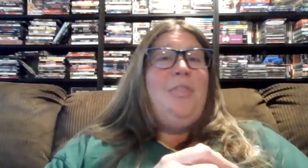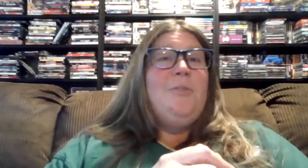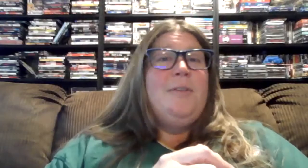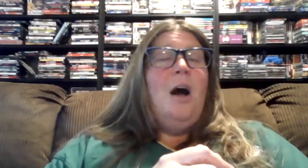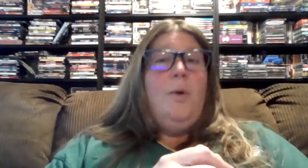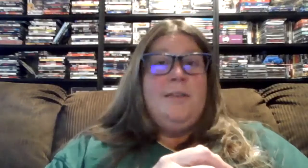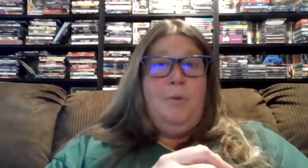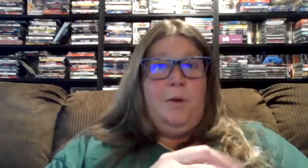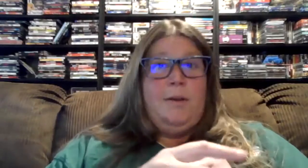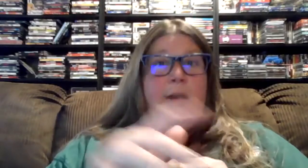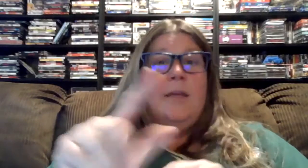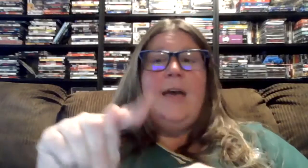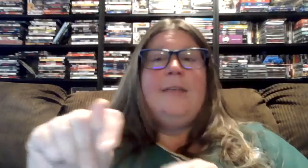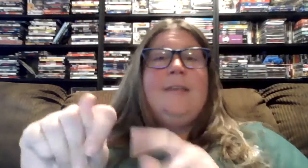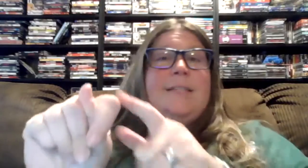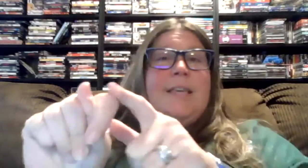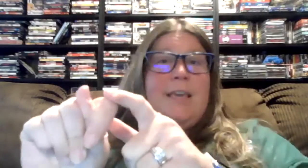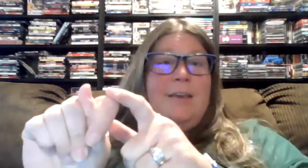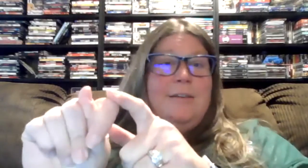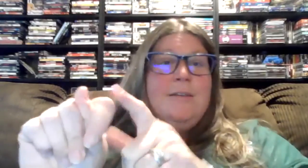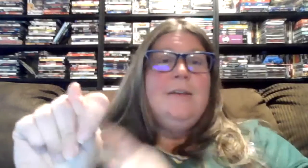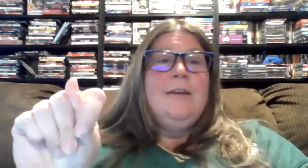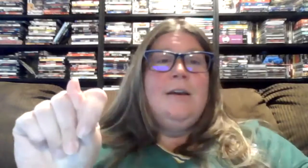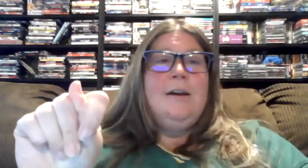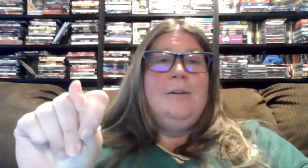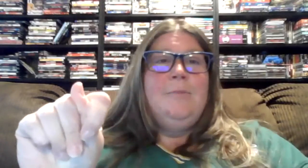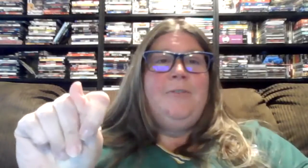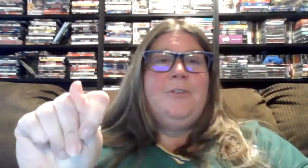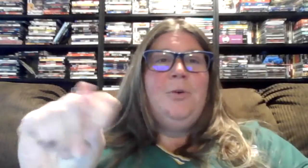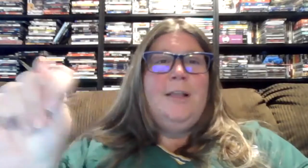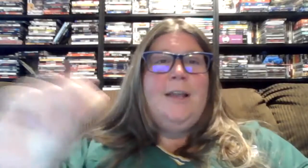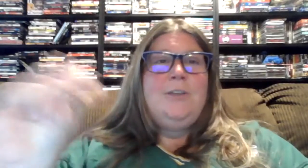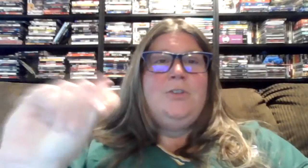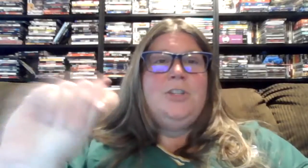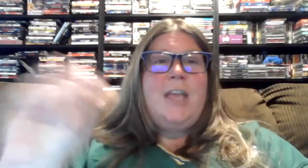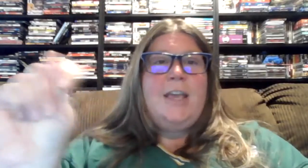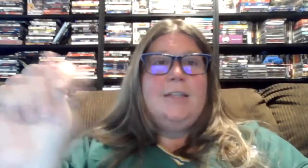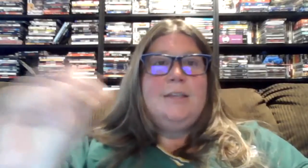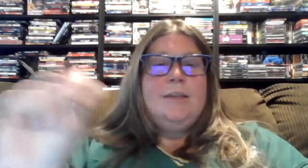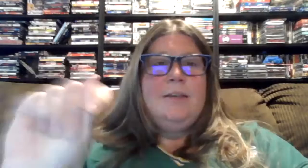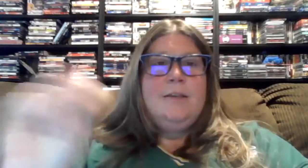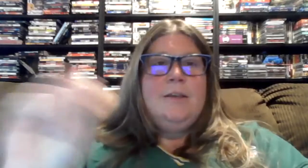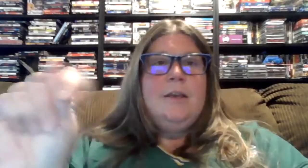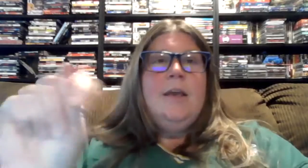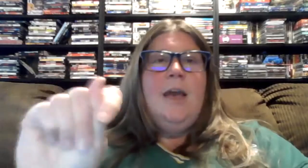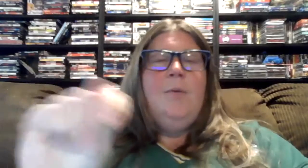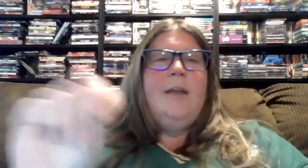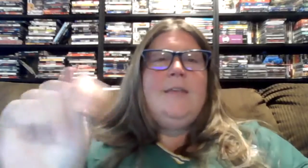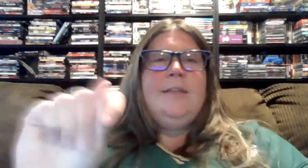Bathroom is always important. That is a T for toilet, and you just shake it. And when I see, Tom,